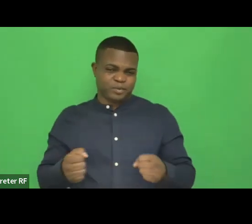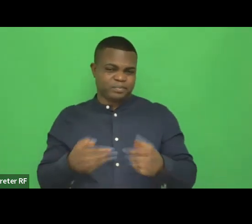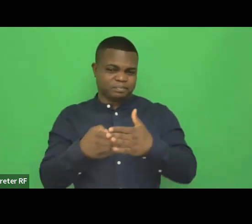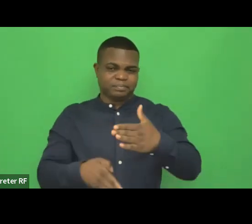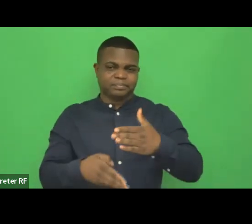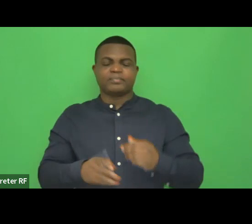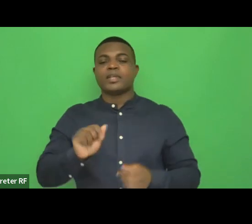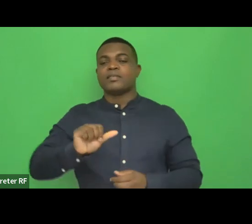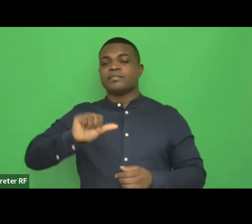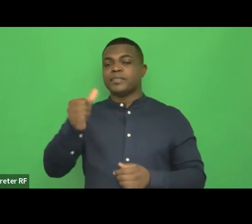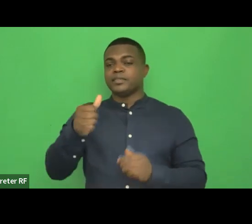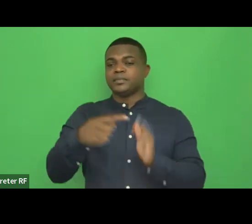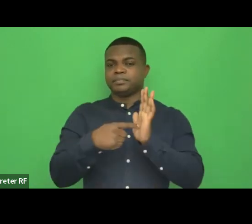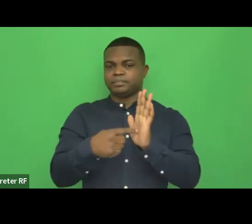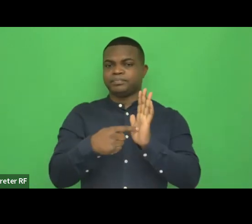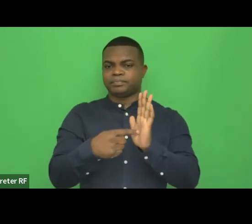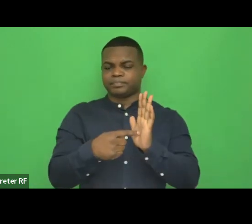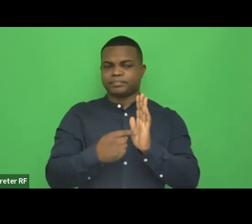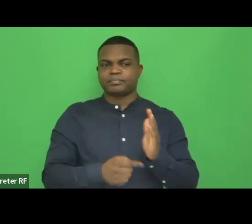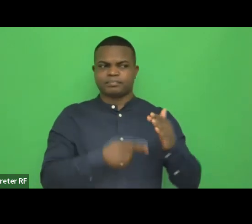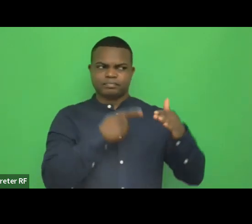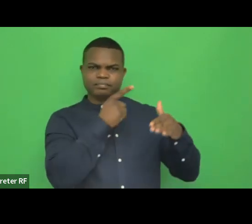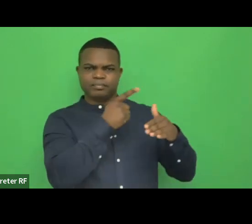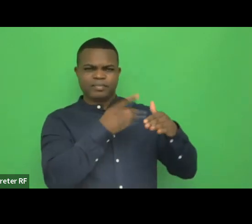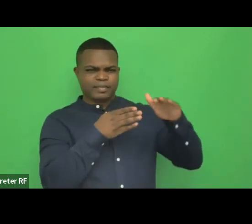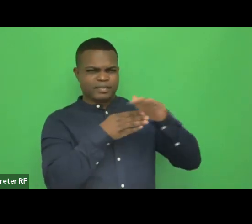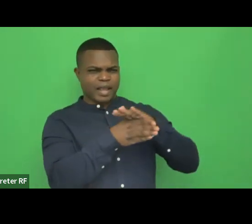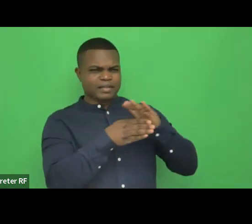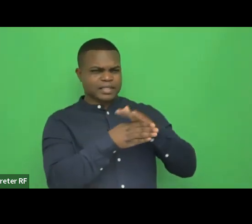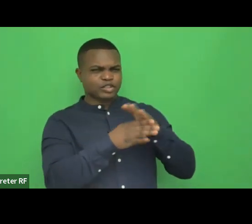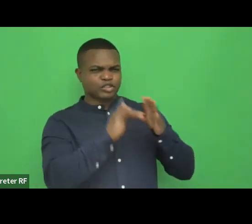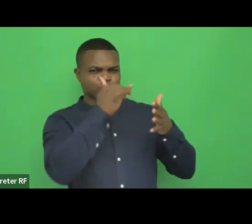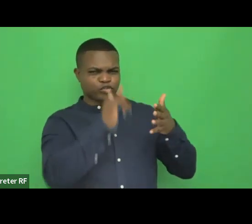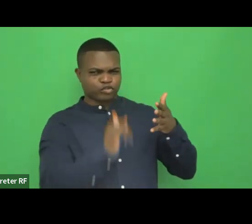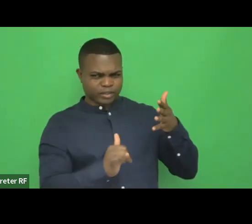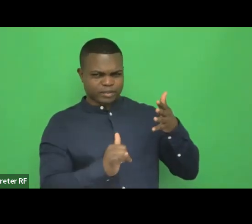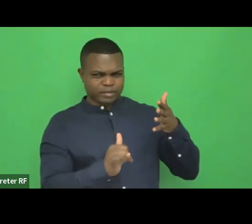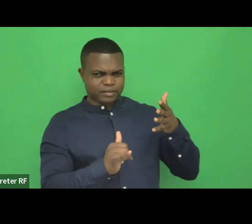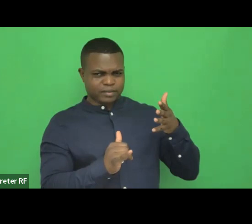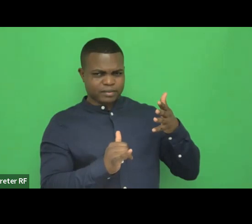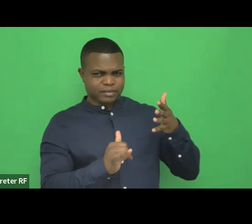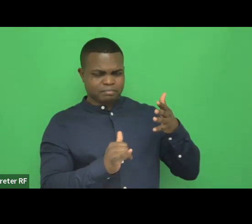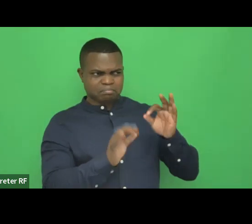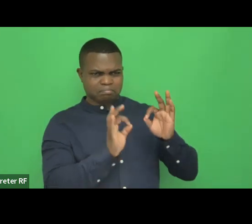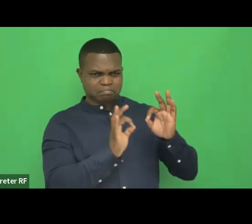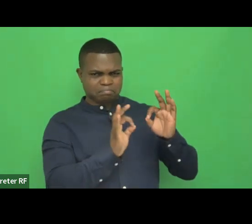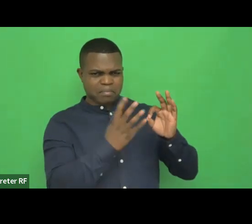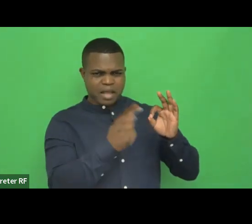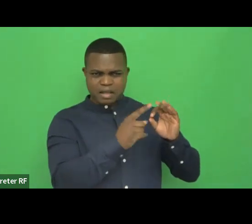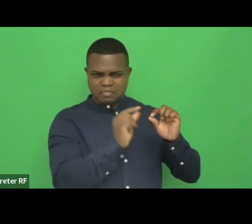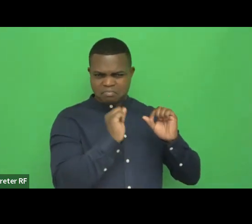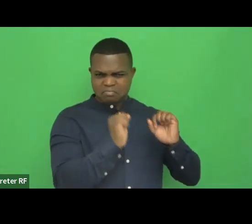that, here I am in regular Word, and I've got this little add-in which is called Word to